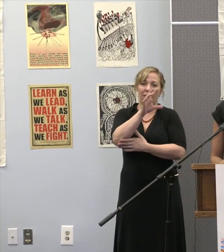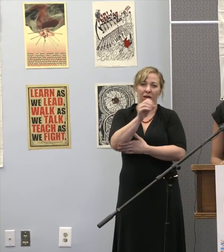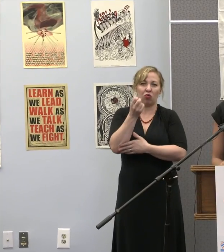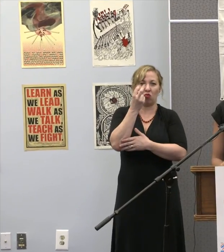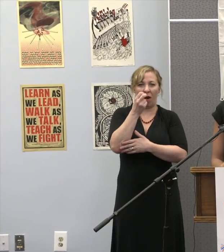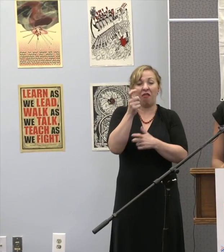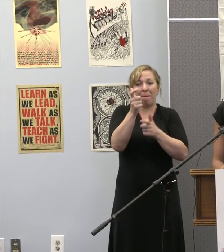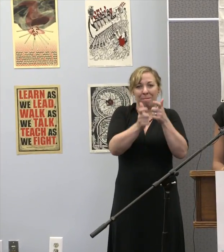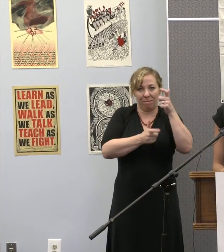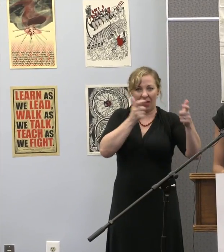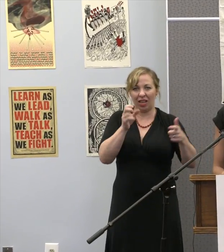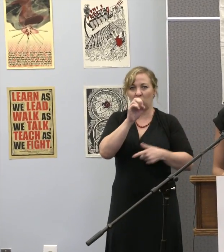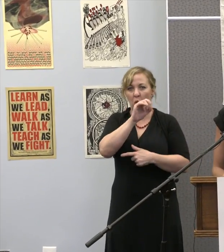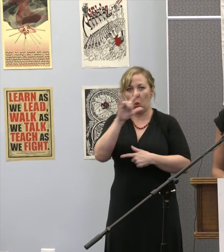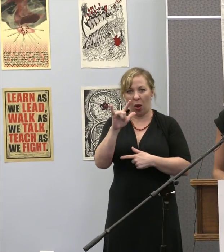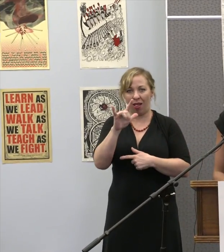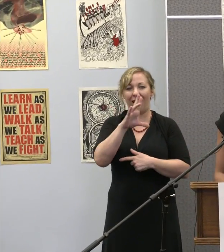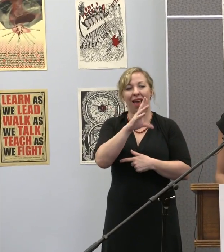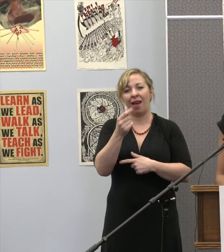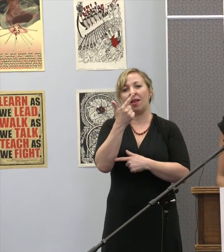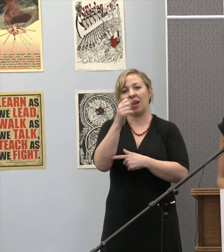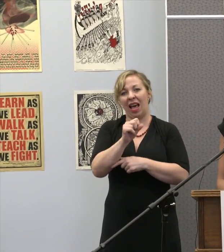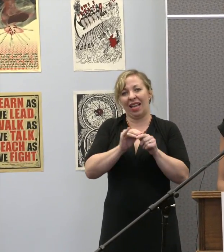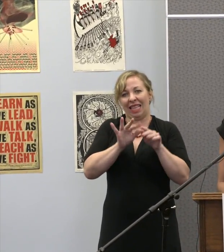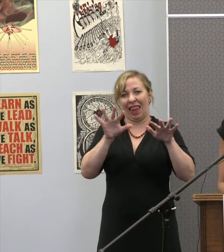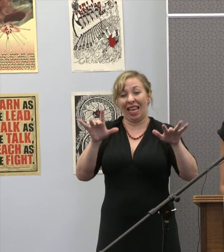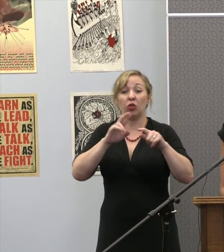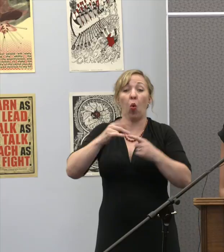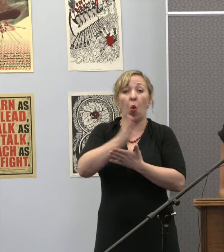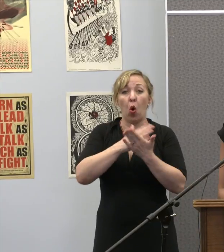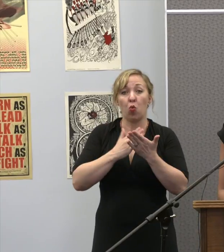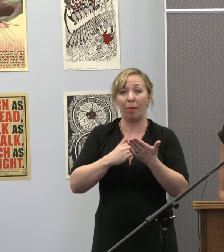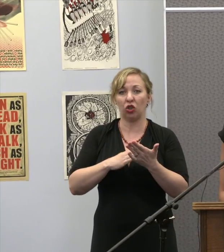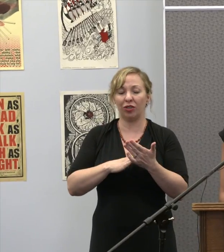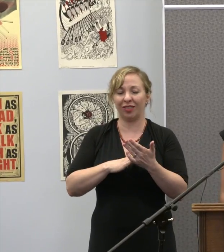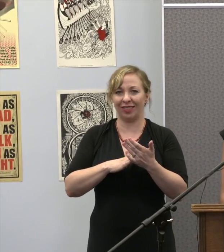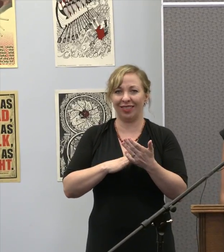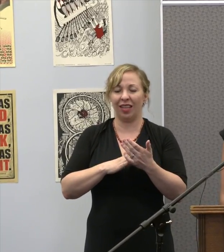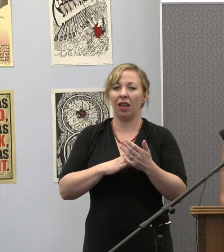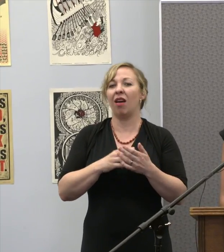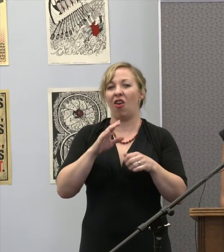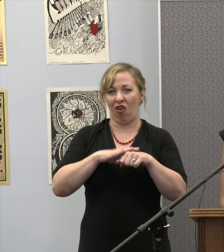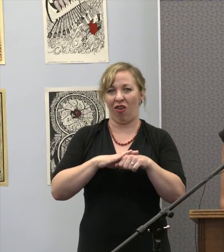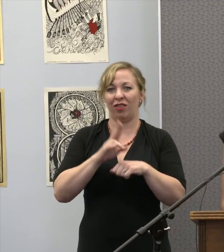5,712 major oil and gas leaks or ruptures on U.S. pipelines.